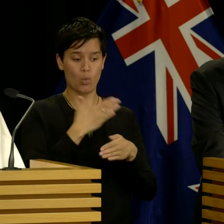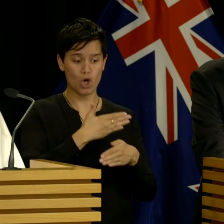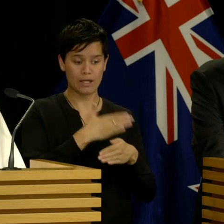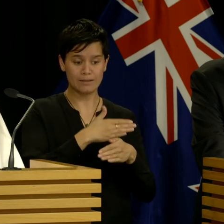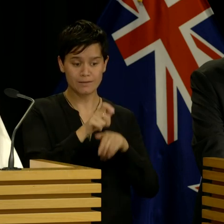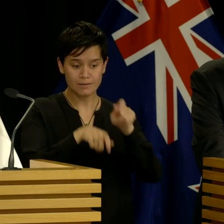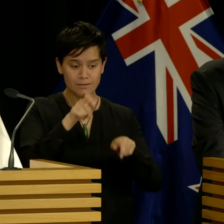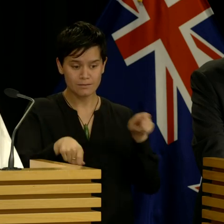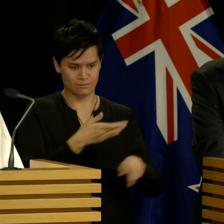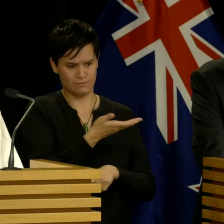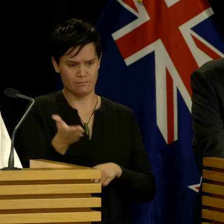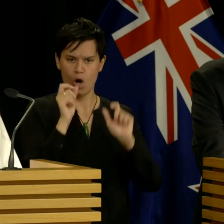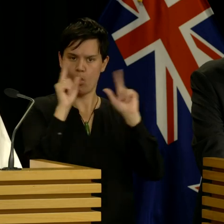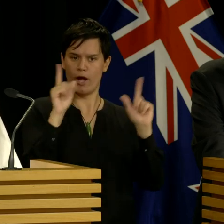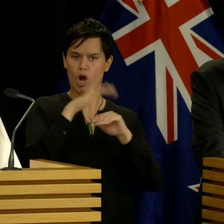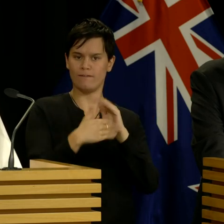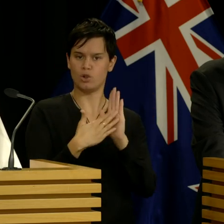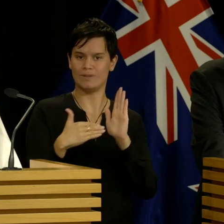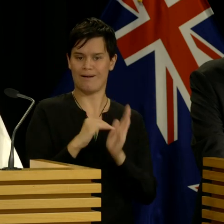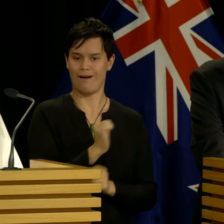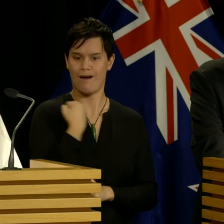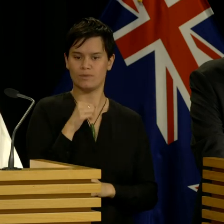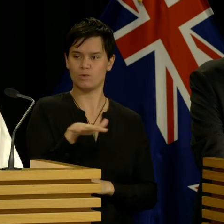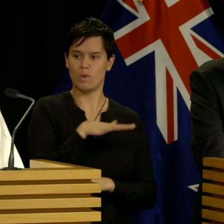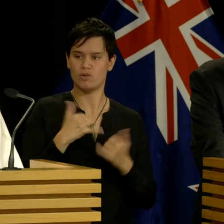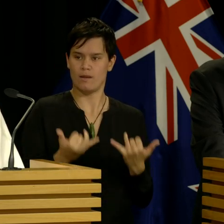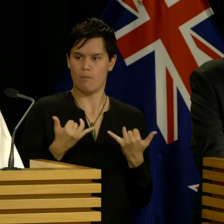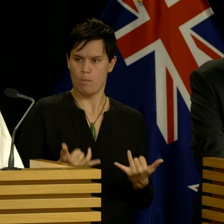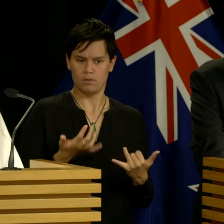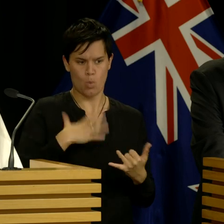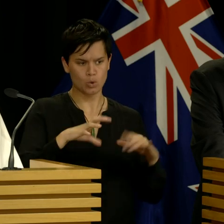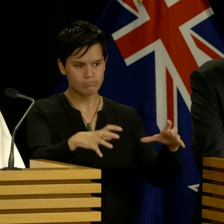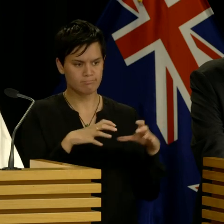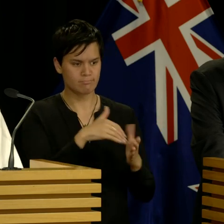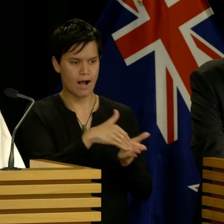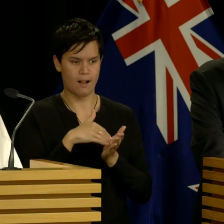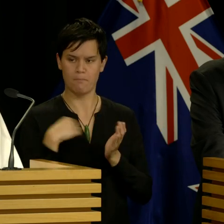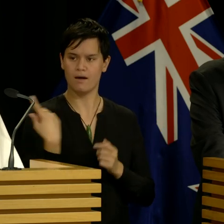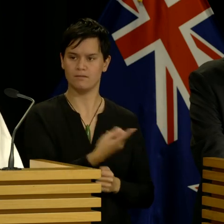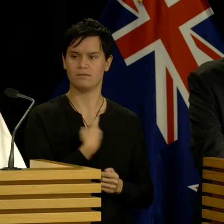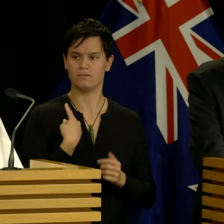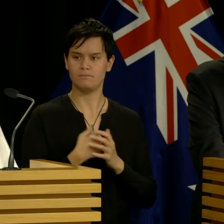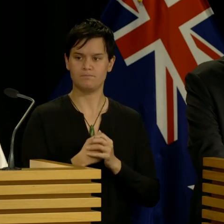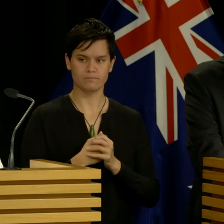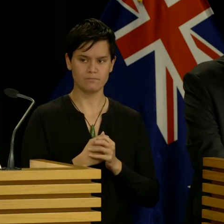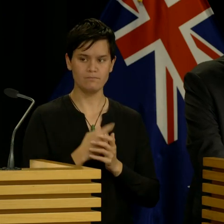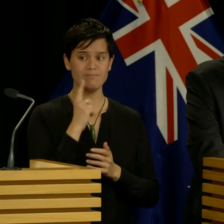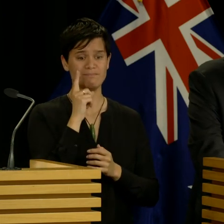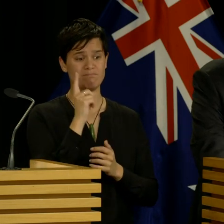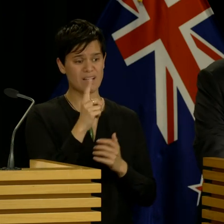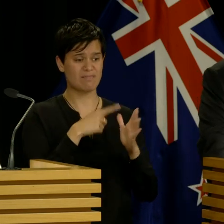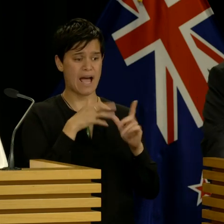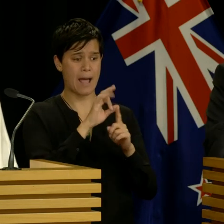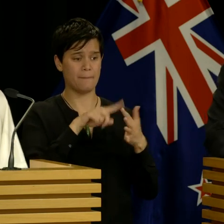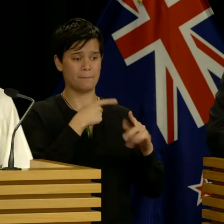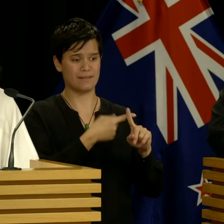will be very mindful of the situation New Zealand finds itself in and wanting to pull together as much as we can. This is ultimately, though, an issue that needs to be worked